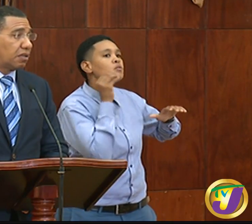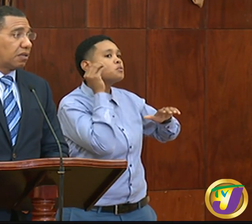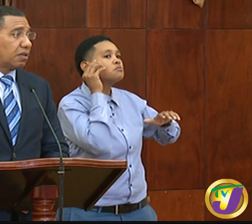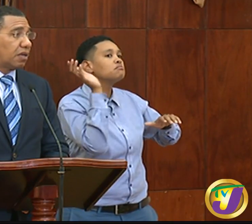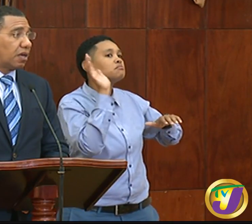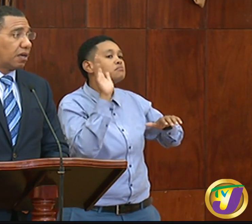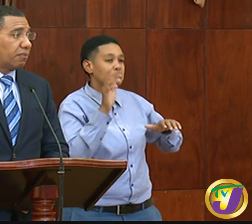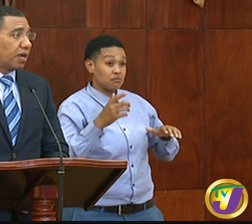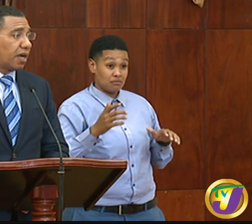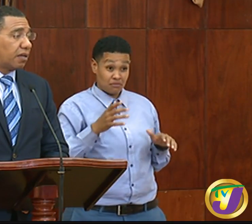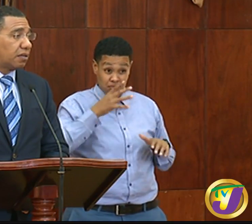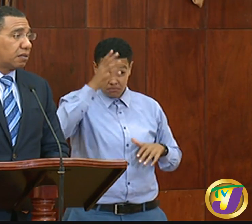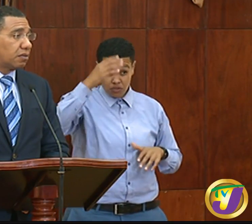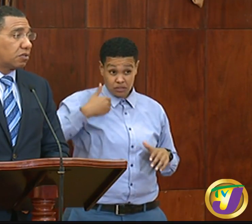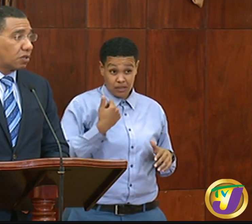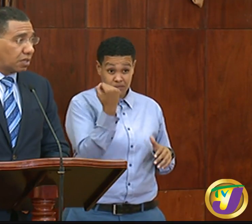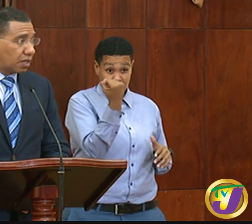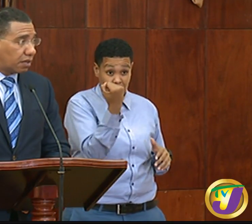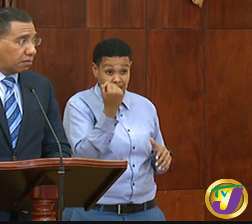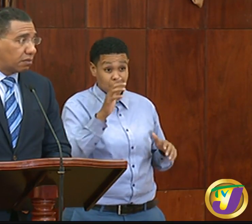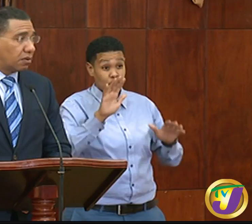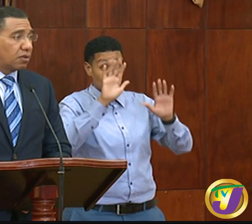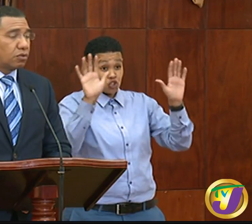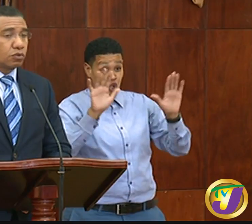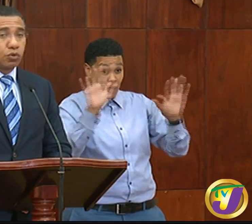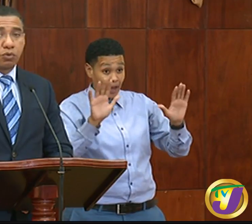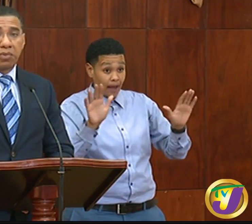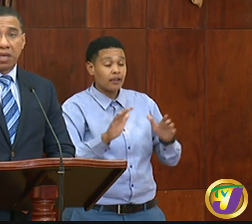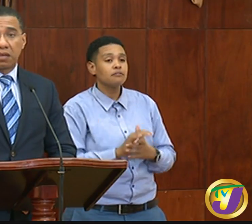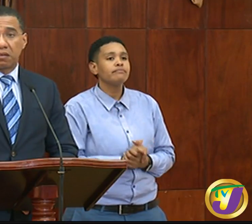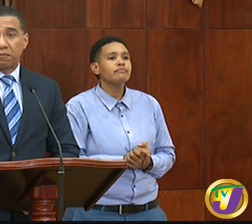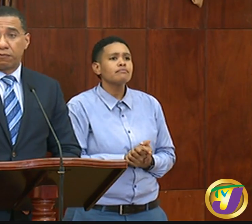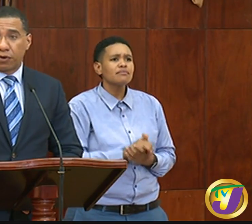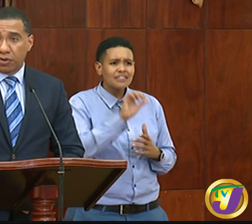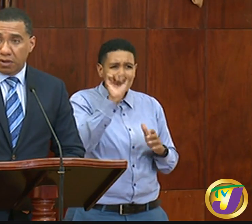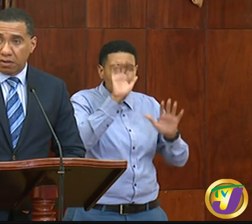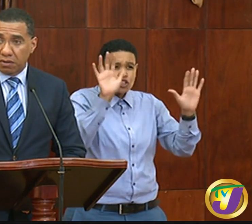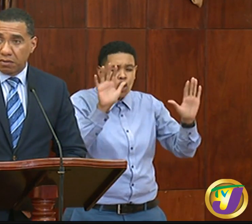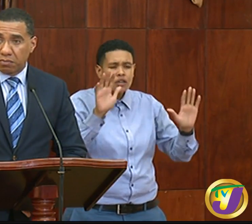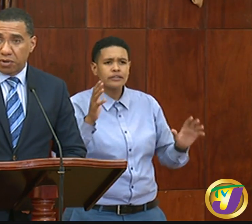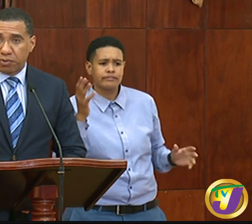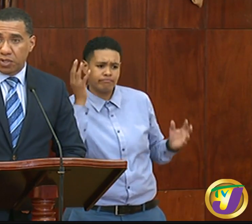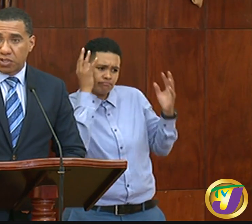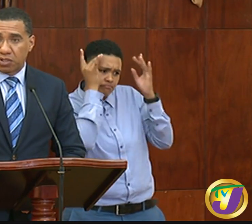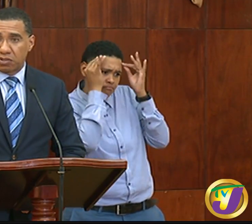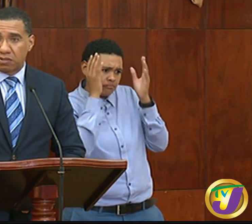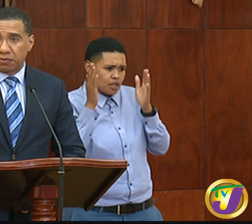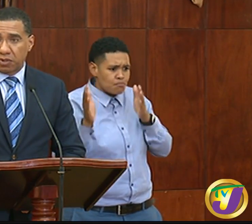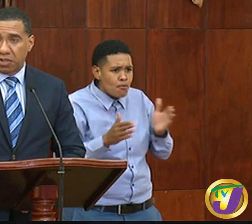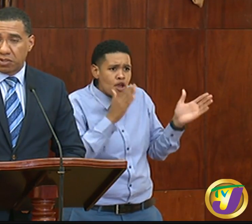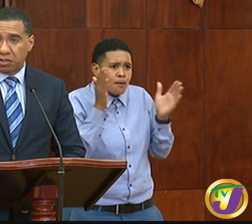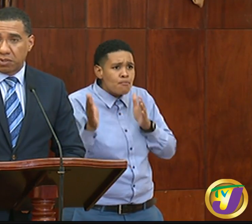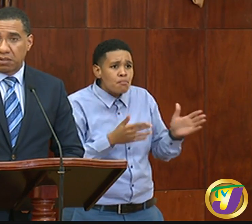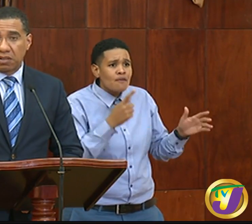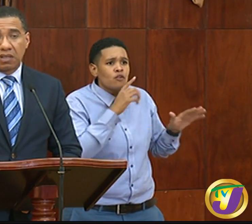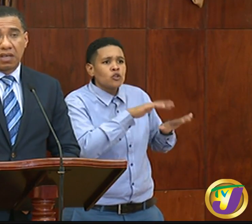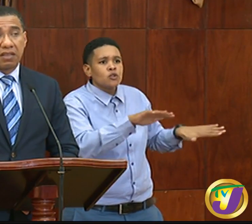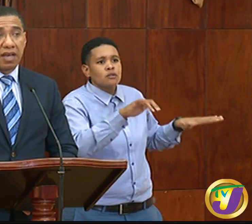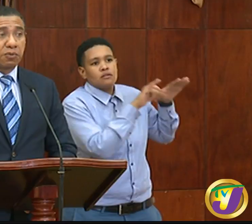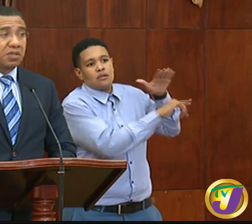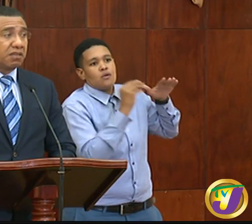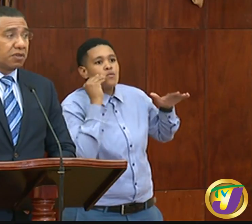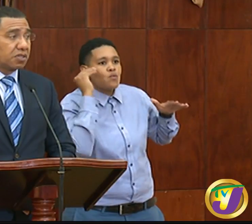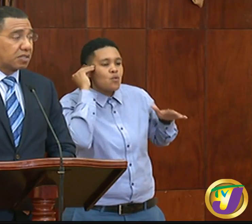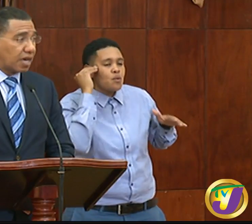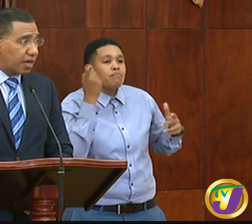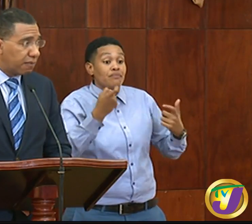Saturday and Sunday to make further preparations for their children, and